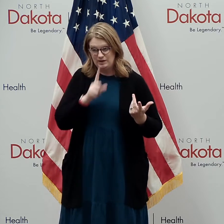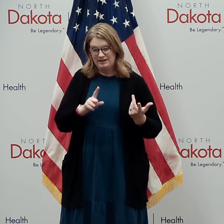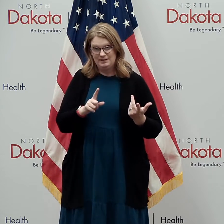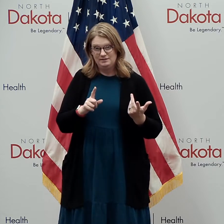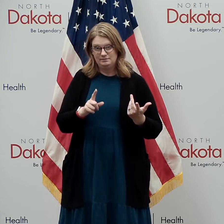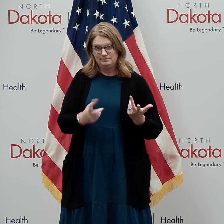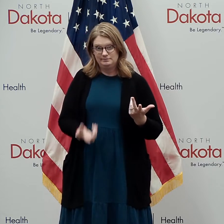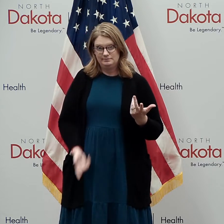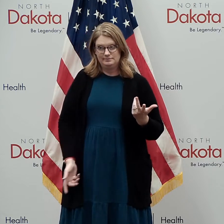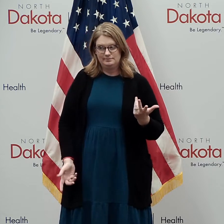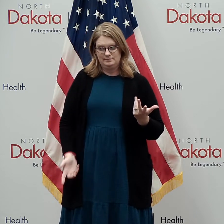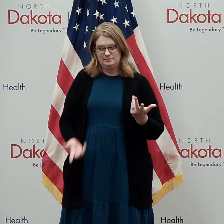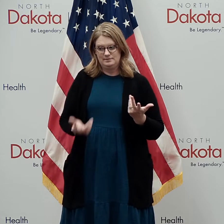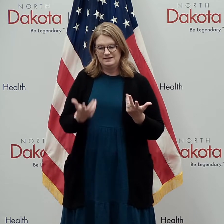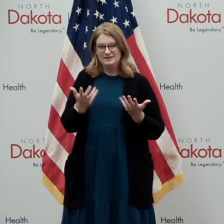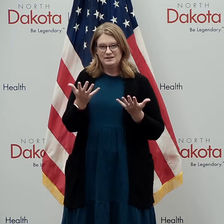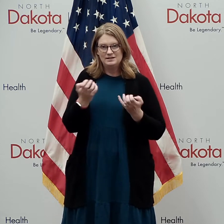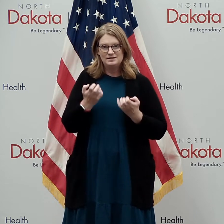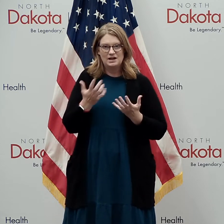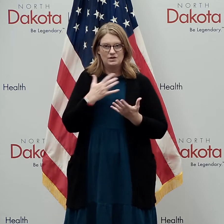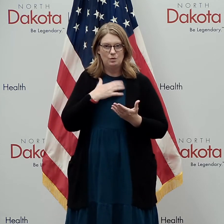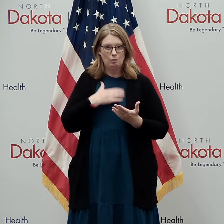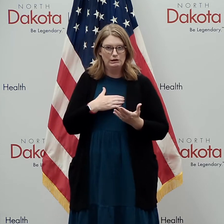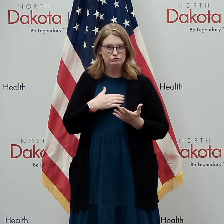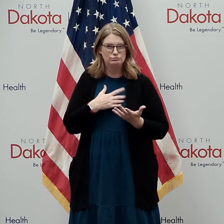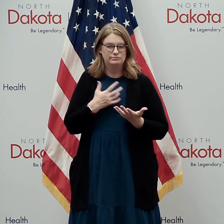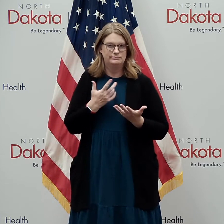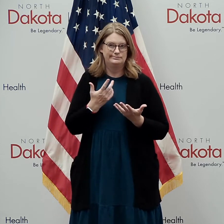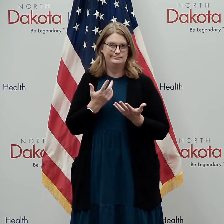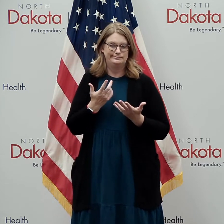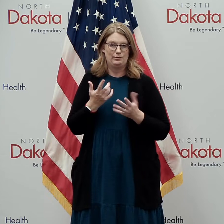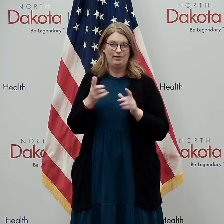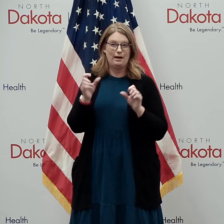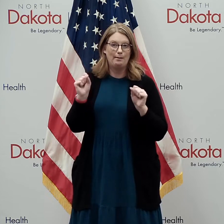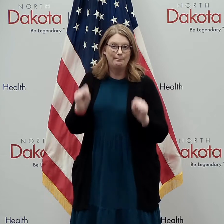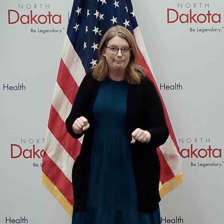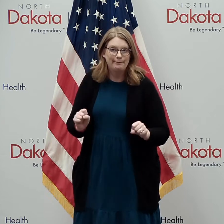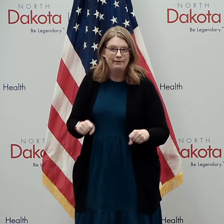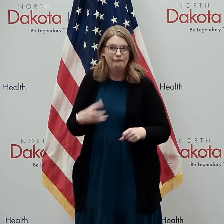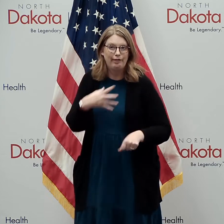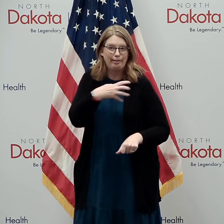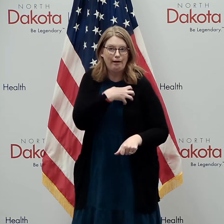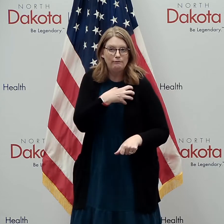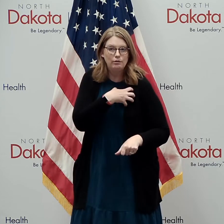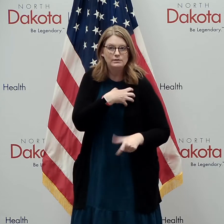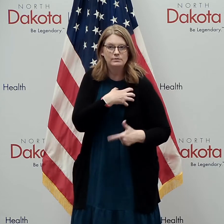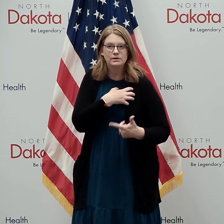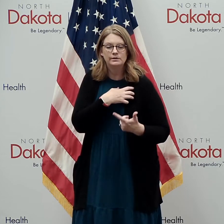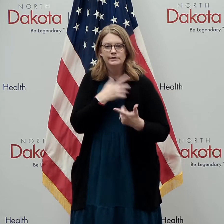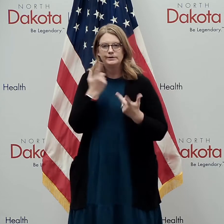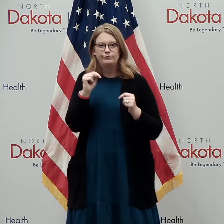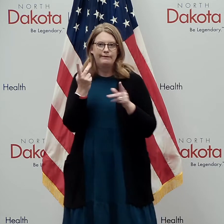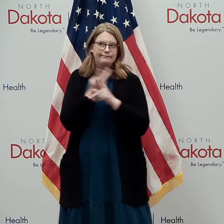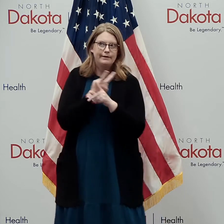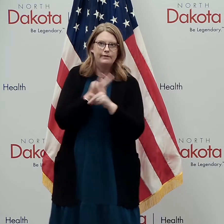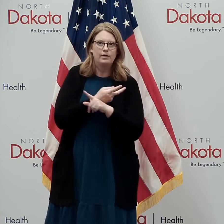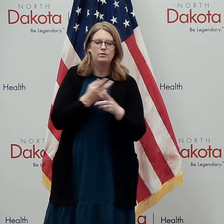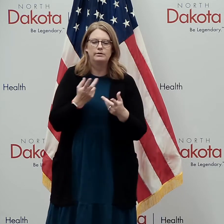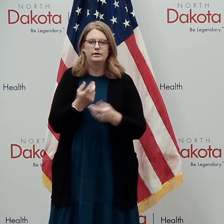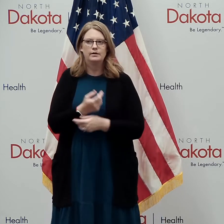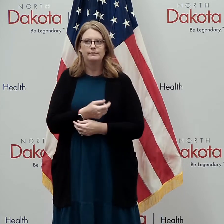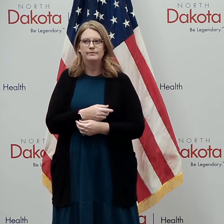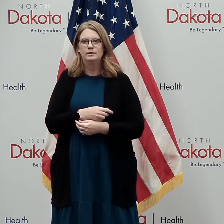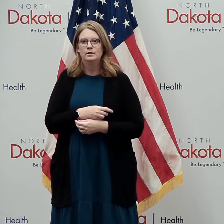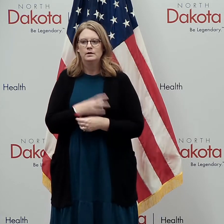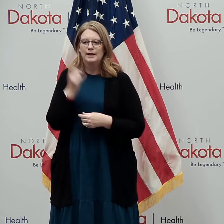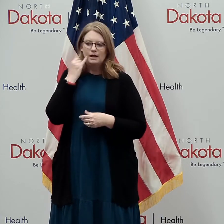the desire, the wish, or the interest, or the capacity of law enforcement to be trying to figure out whether